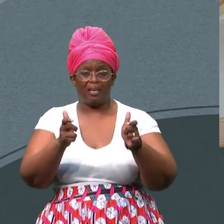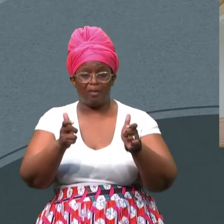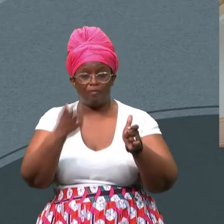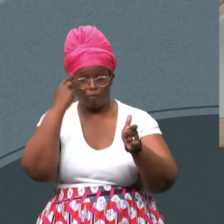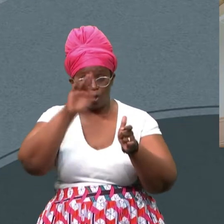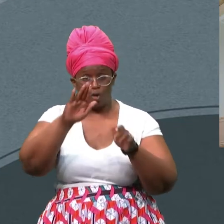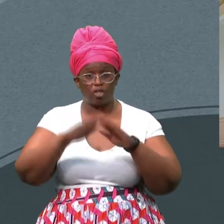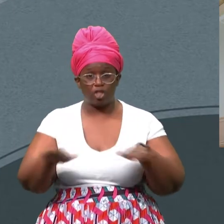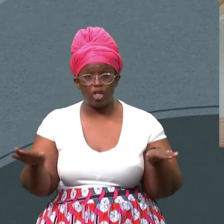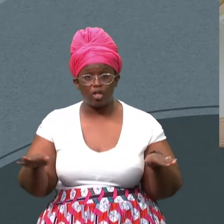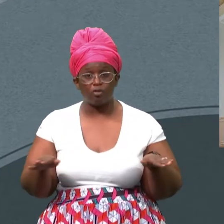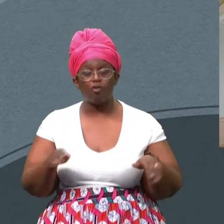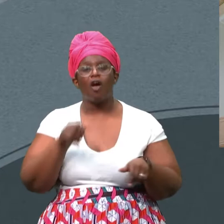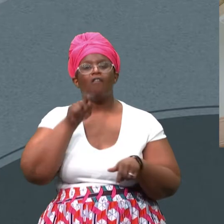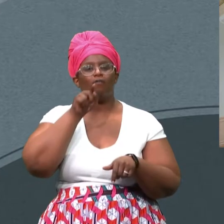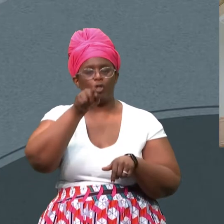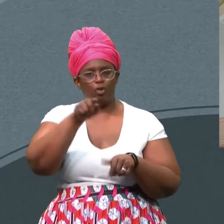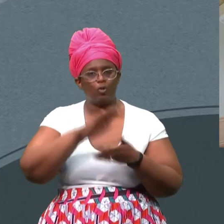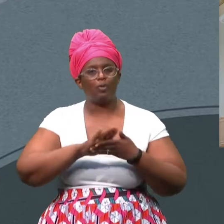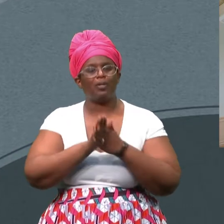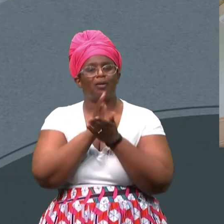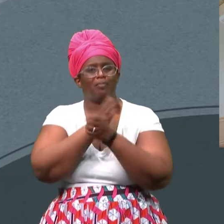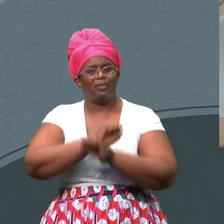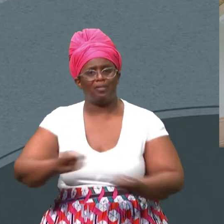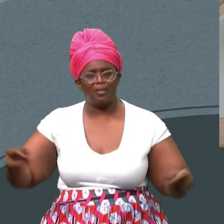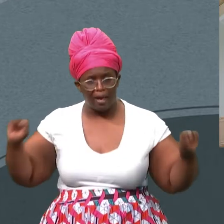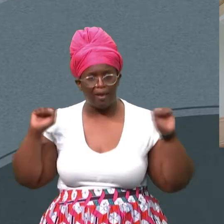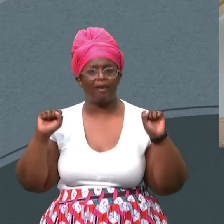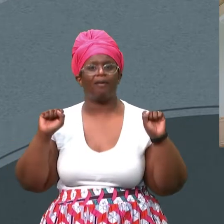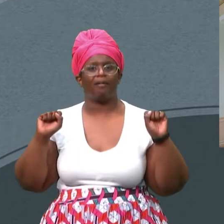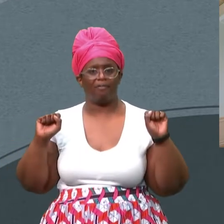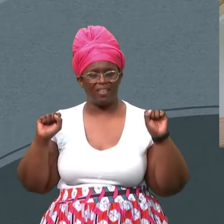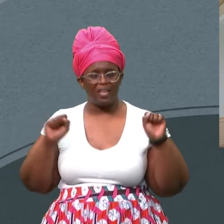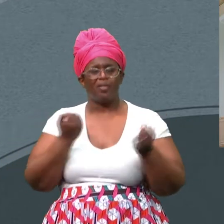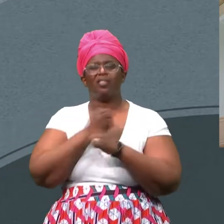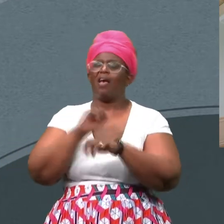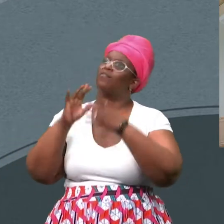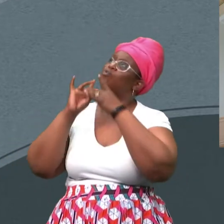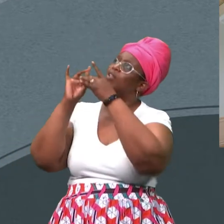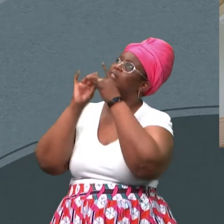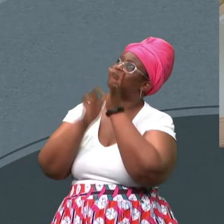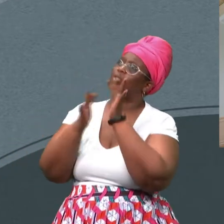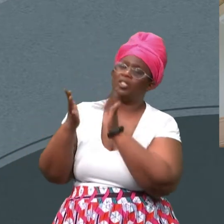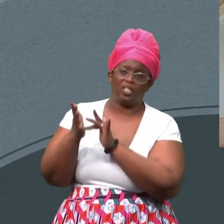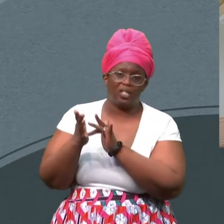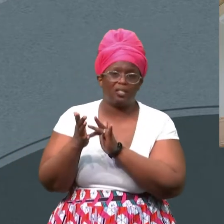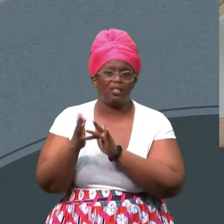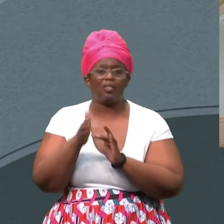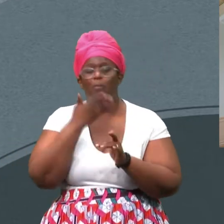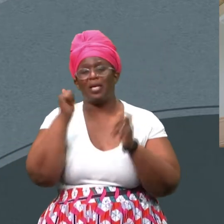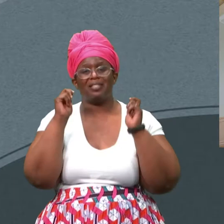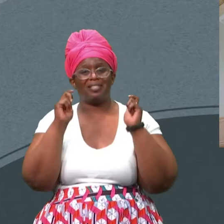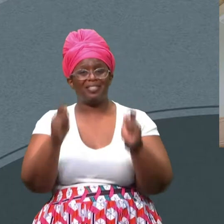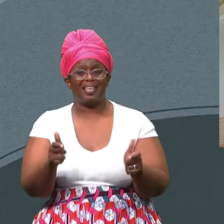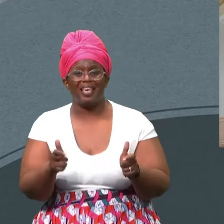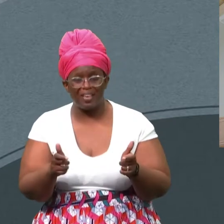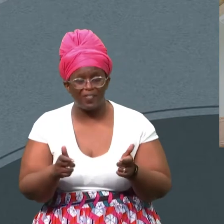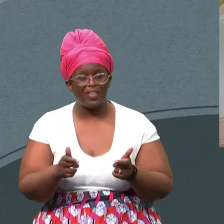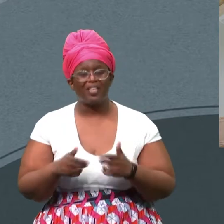is to be in a saving relationship with Jesus. The greatest gift you can give them is to model what it means to serve in a local